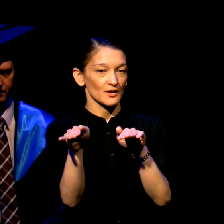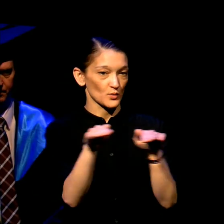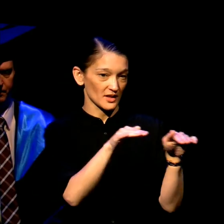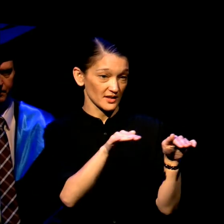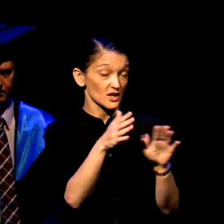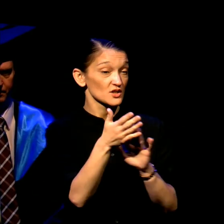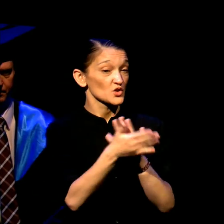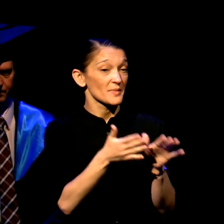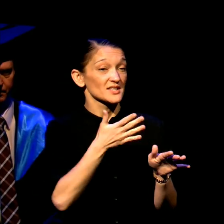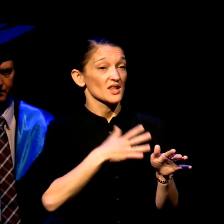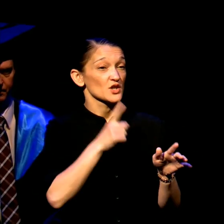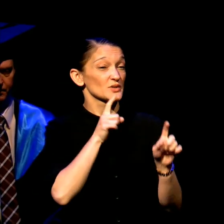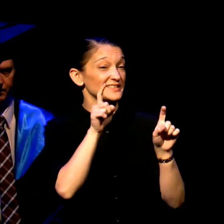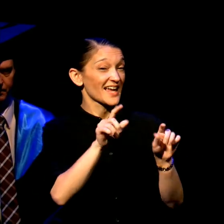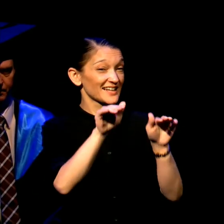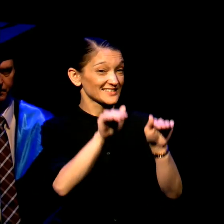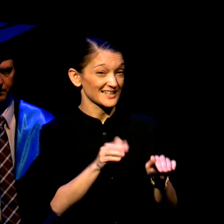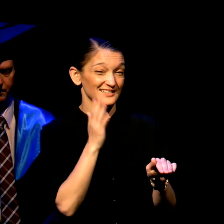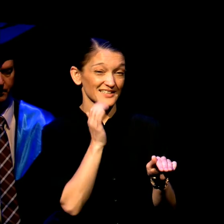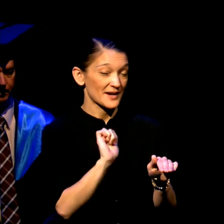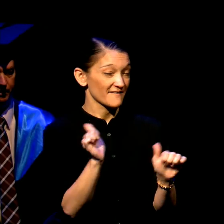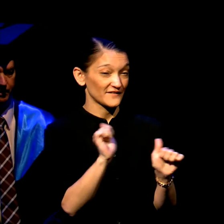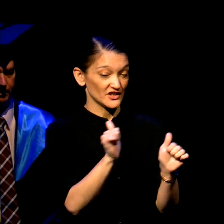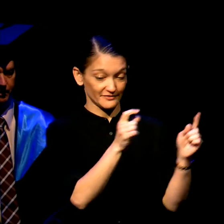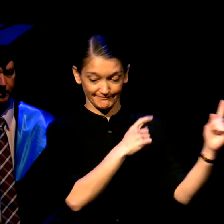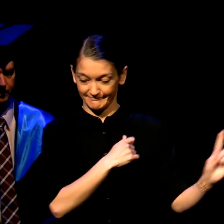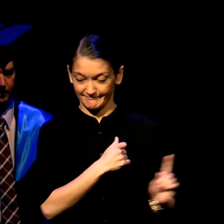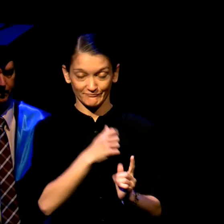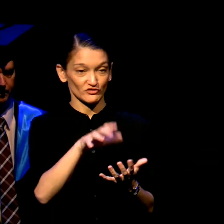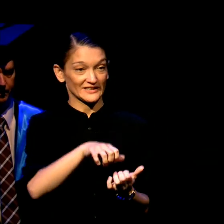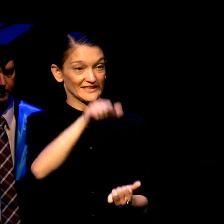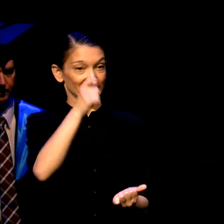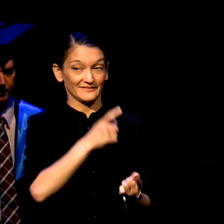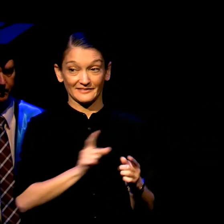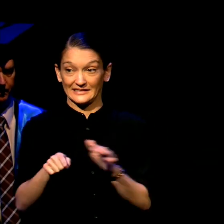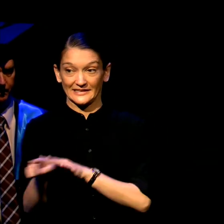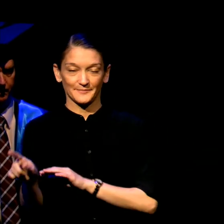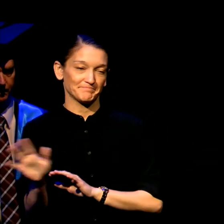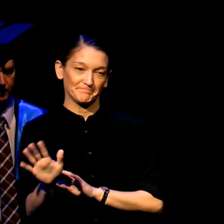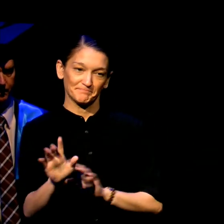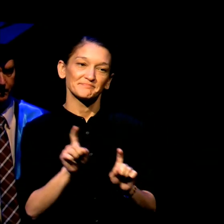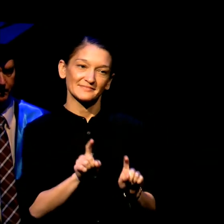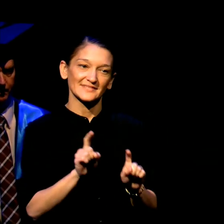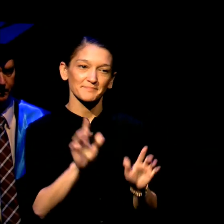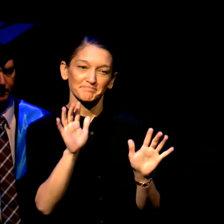until the end of the ceremony, even if you've already been up here and received your award. And a reminder,